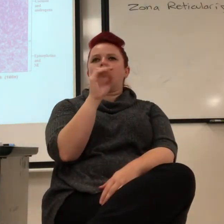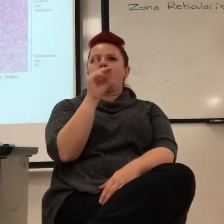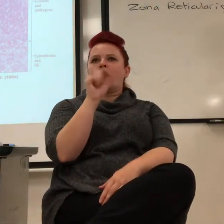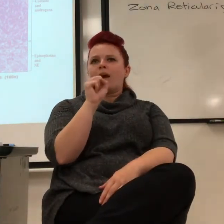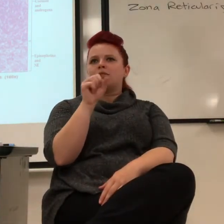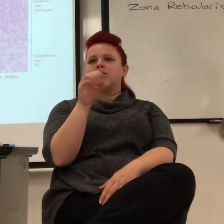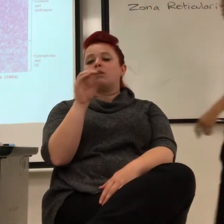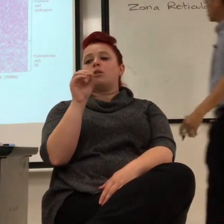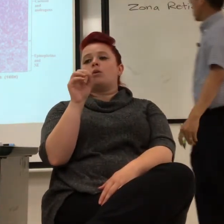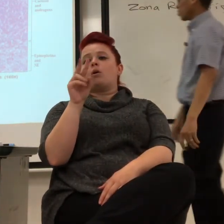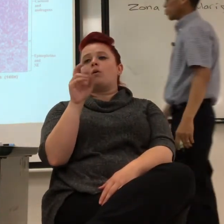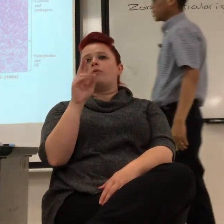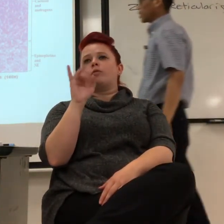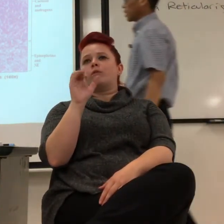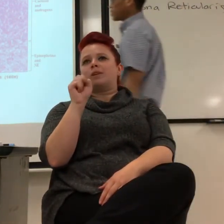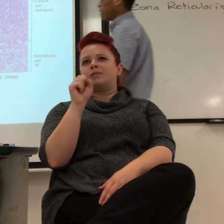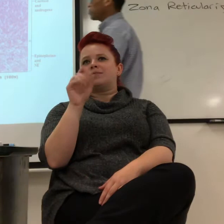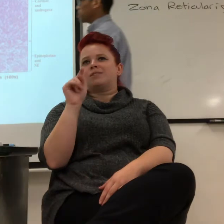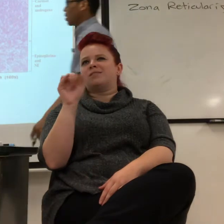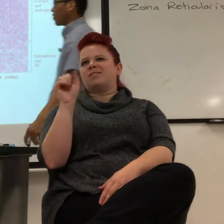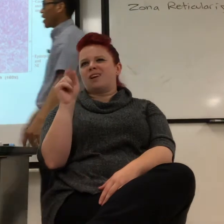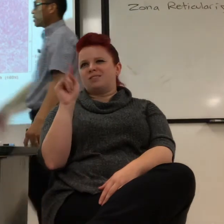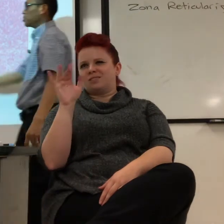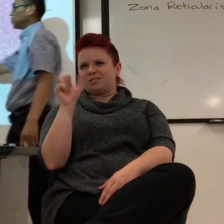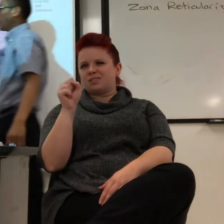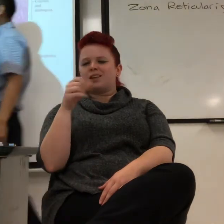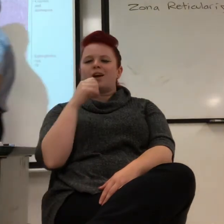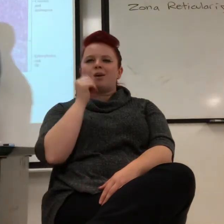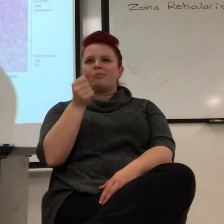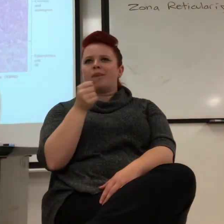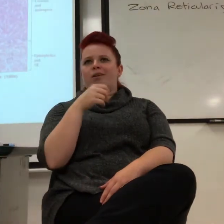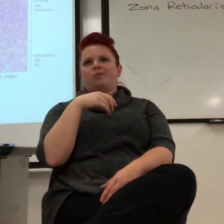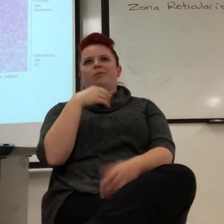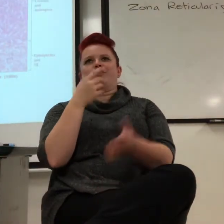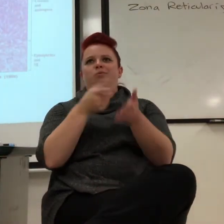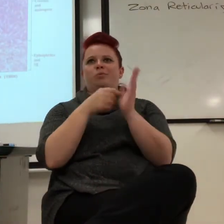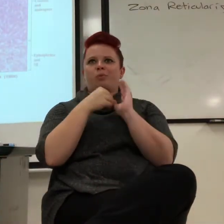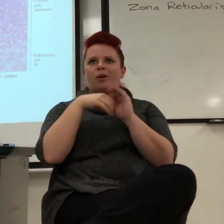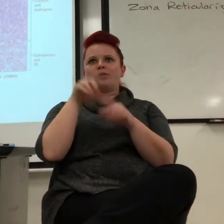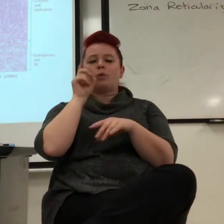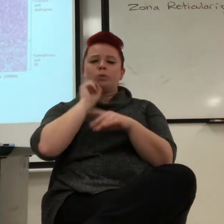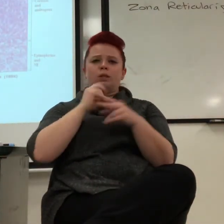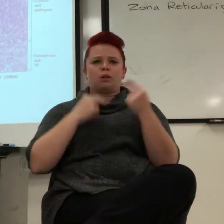sex hormones from the zona reticularis. I'll just know that and just be able to identify the zone.